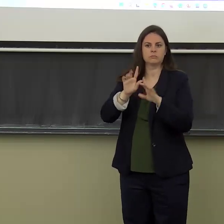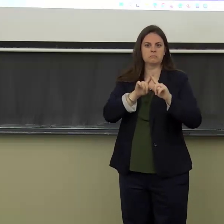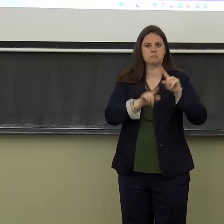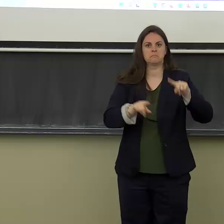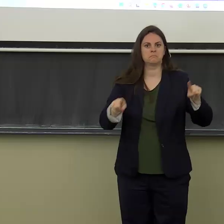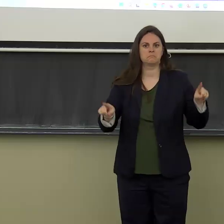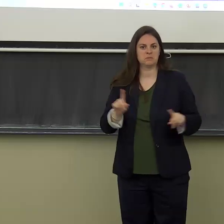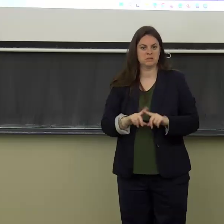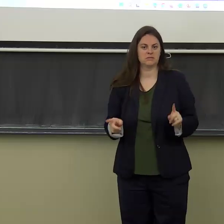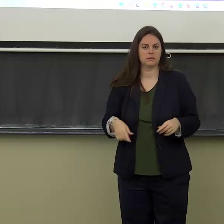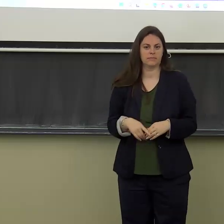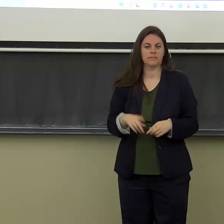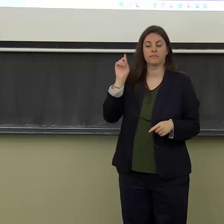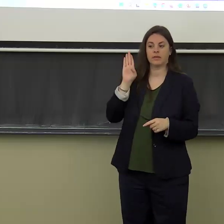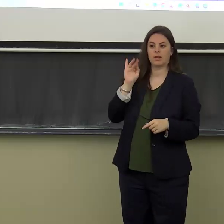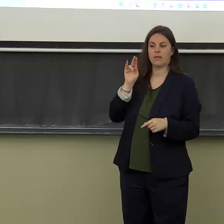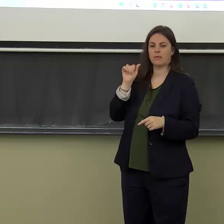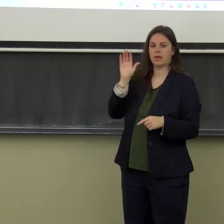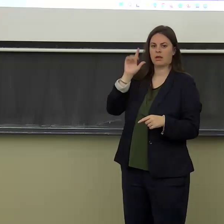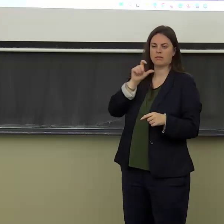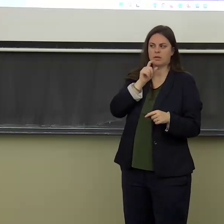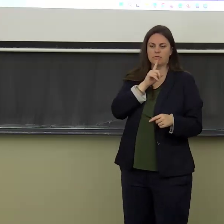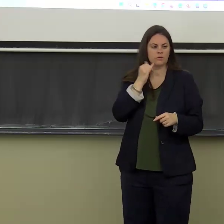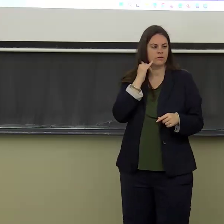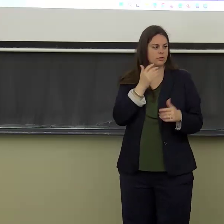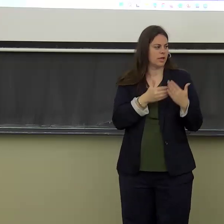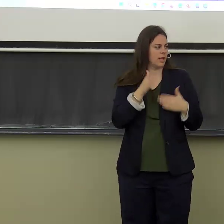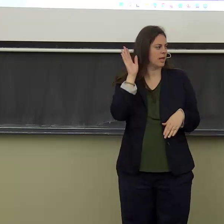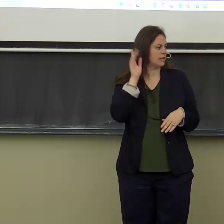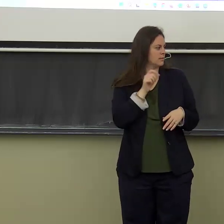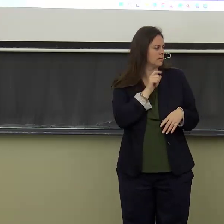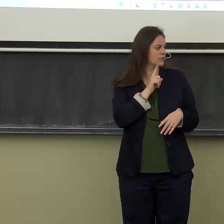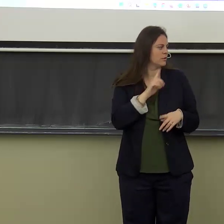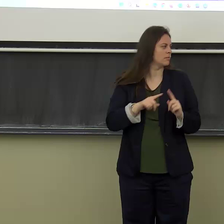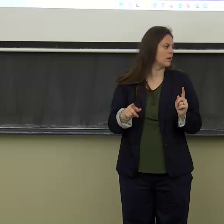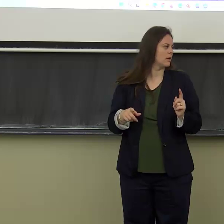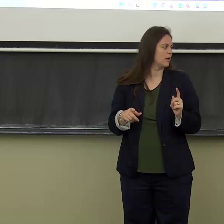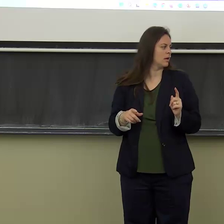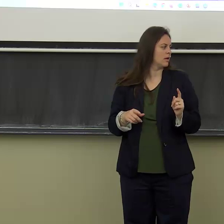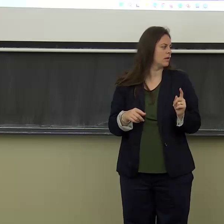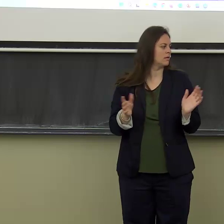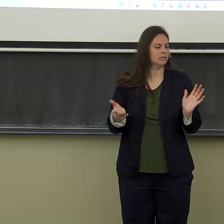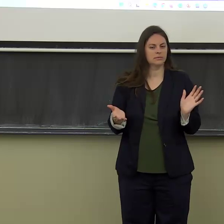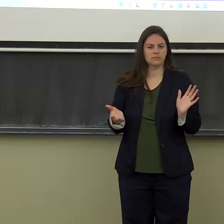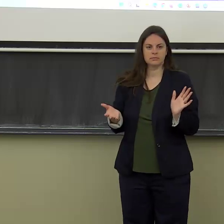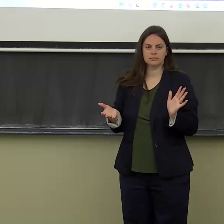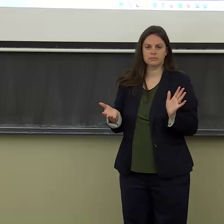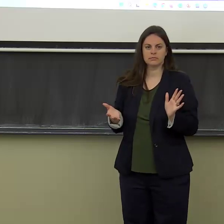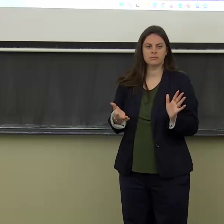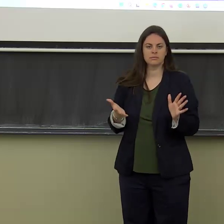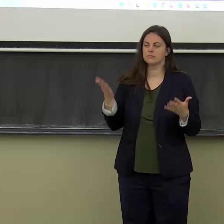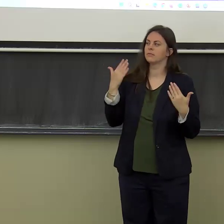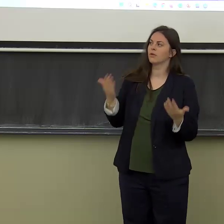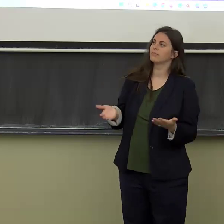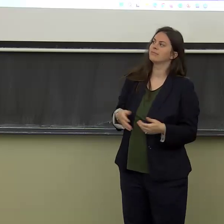if I may, I can't see if there's hands up, so I don't have to, but if it's a good Yeah, thing to go